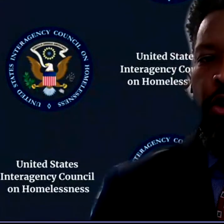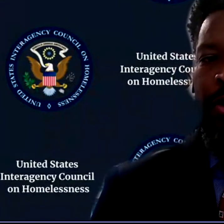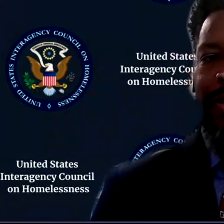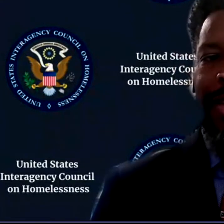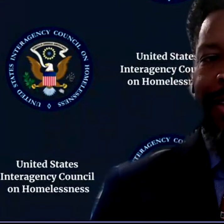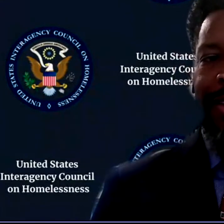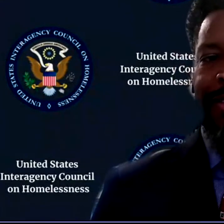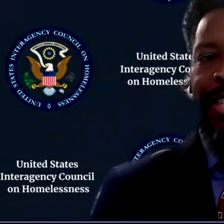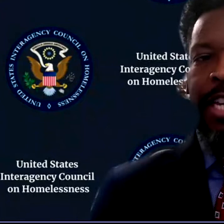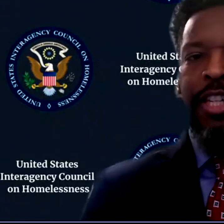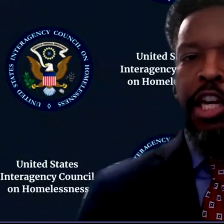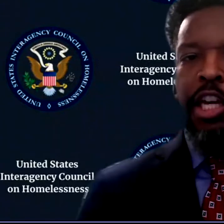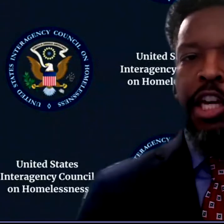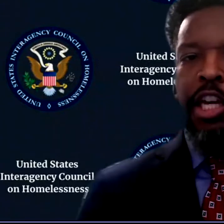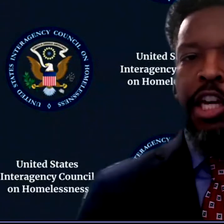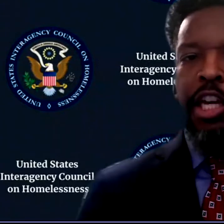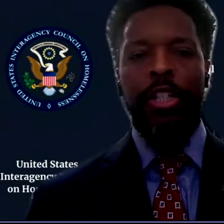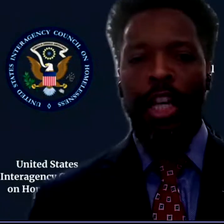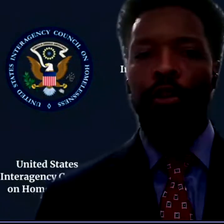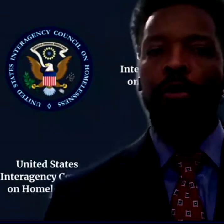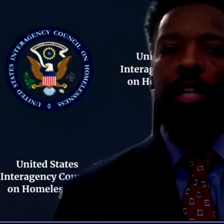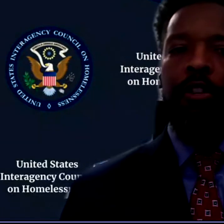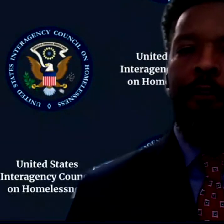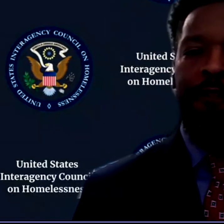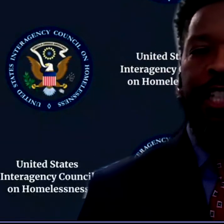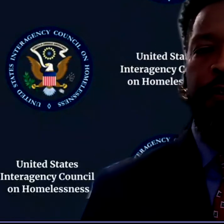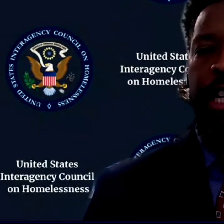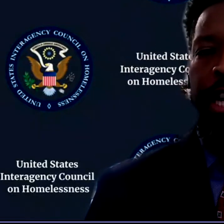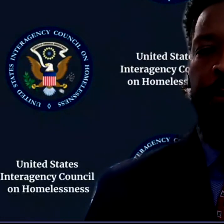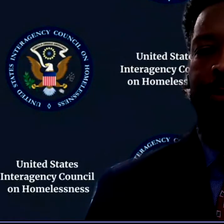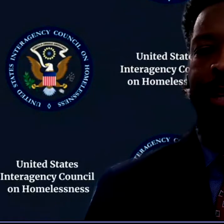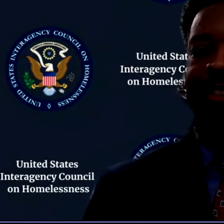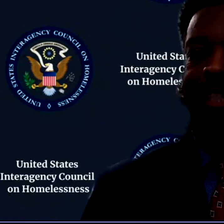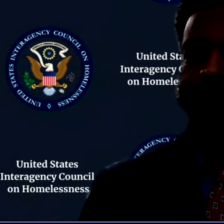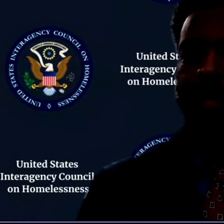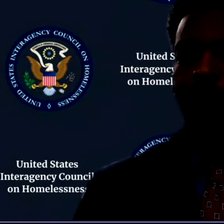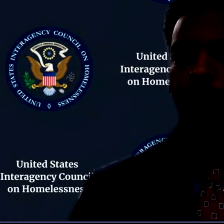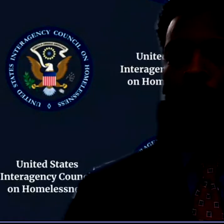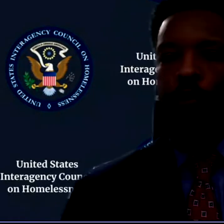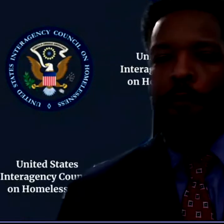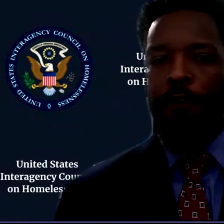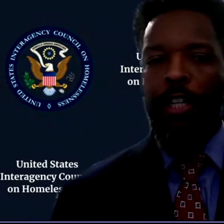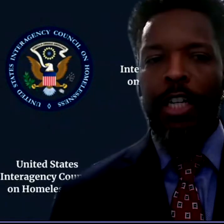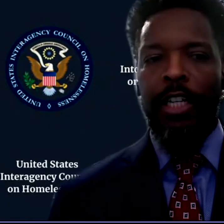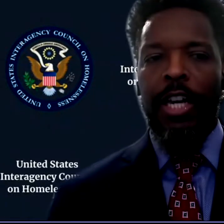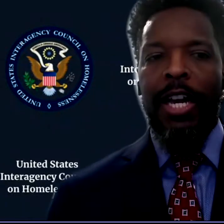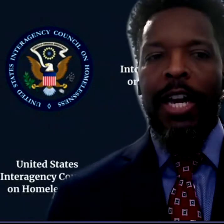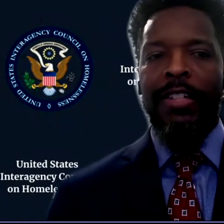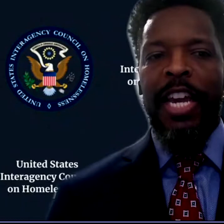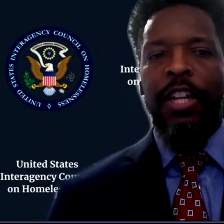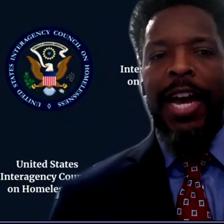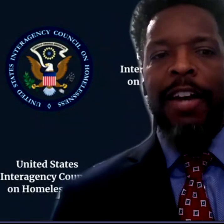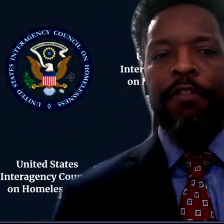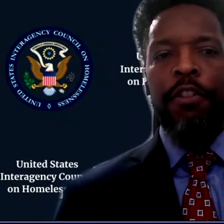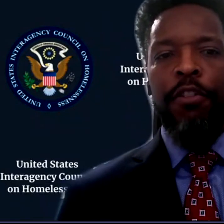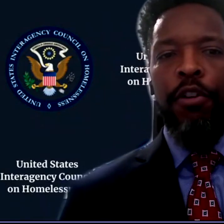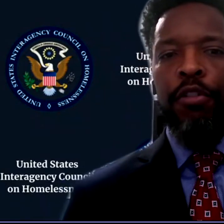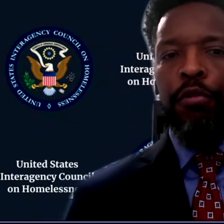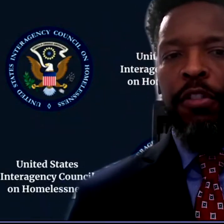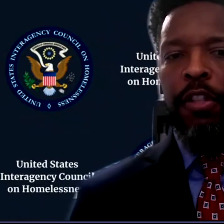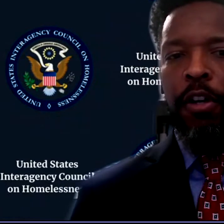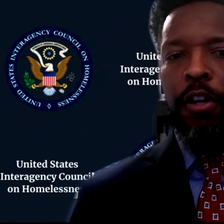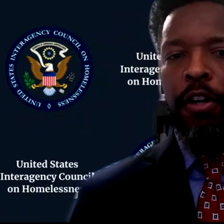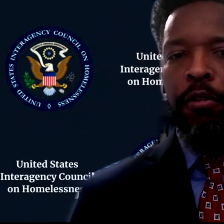do hope is that USICH can help Houston to continue to effectively implement the significant new federal funding and save the lives of